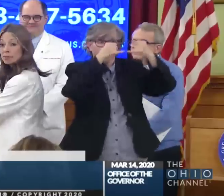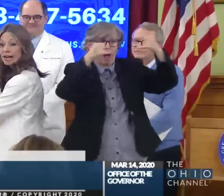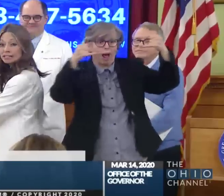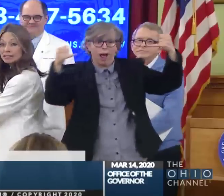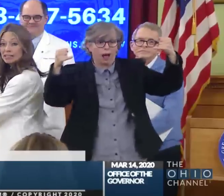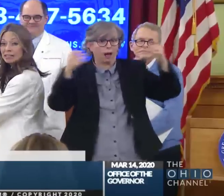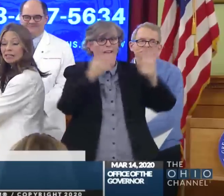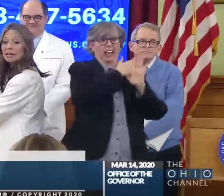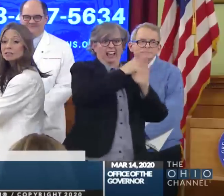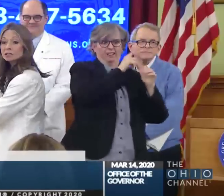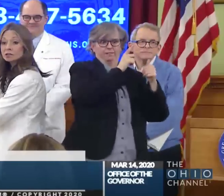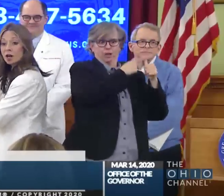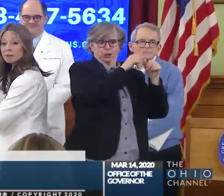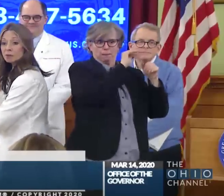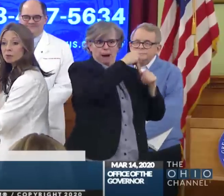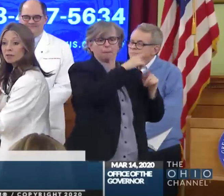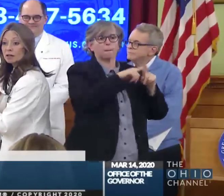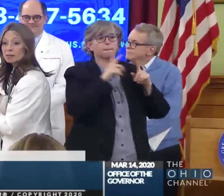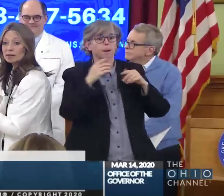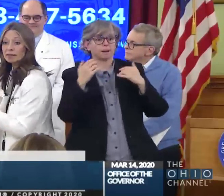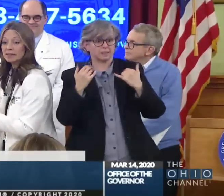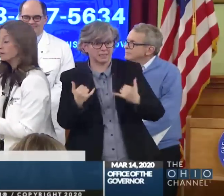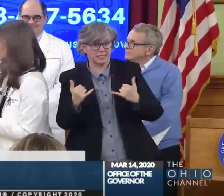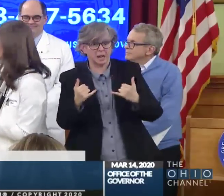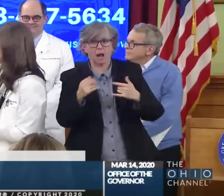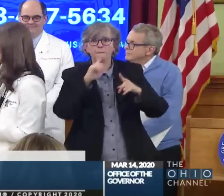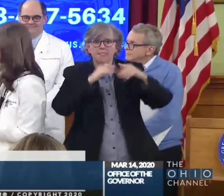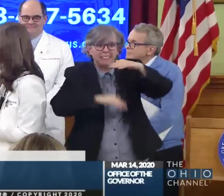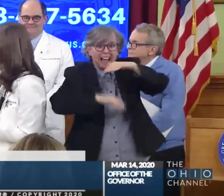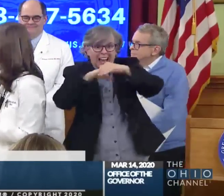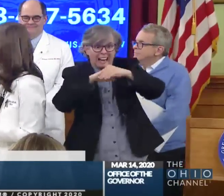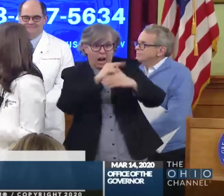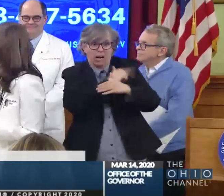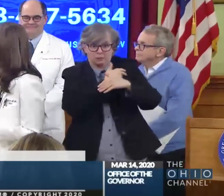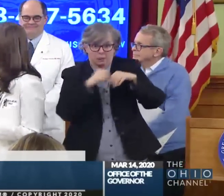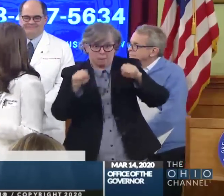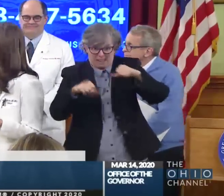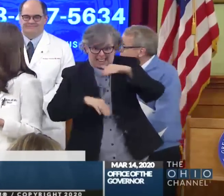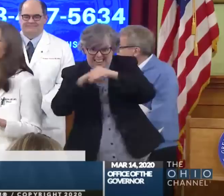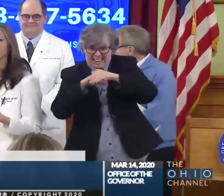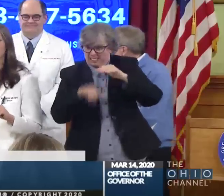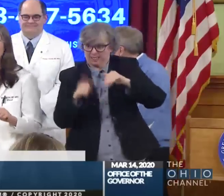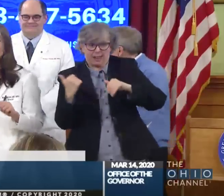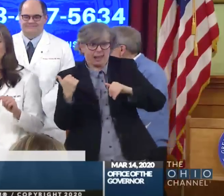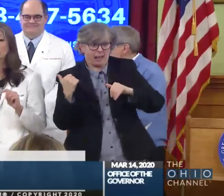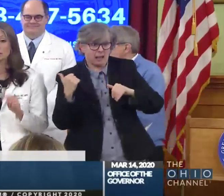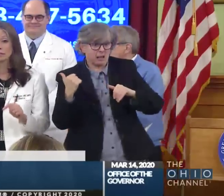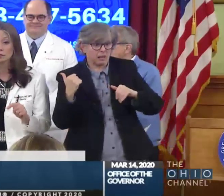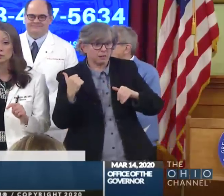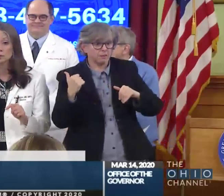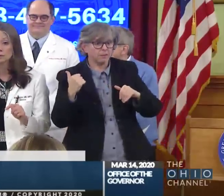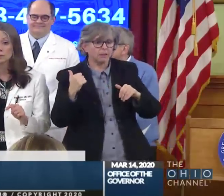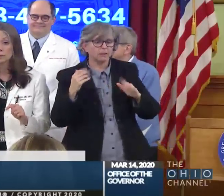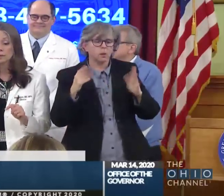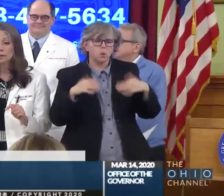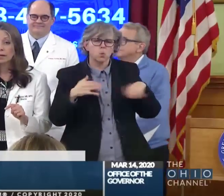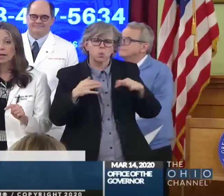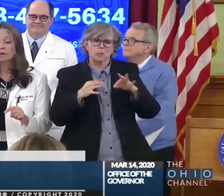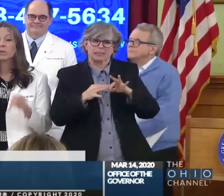hospital capacity, and Dr. Thomas will be talking about this soon. But this is absolutely